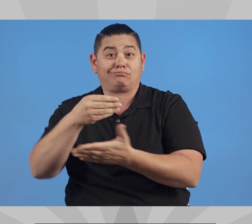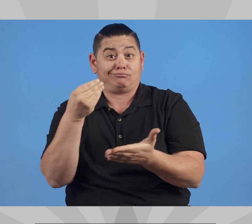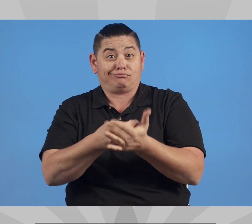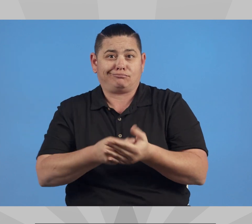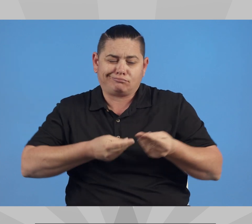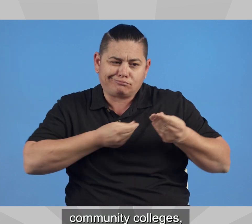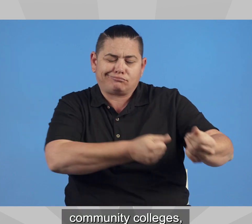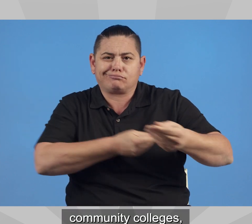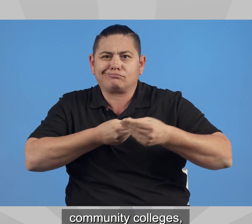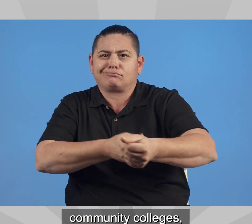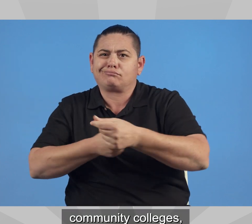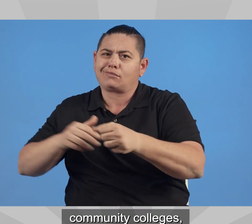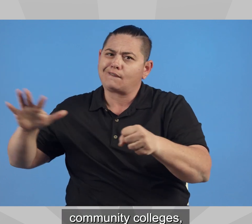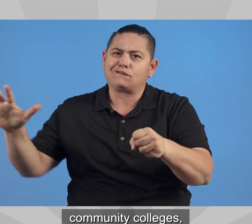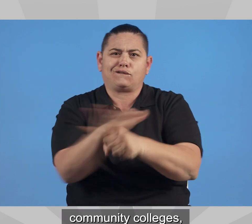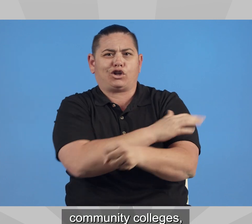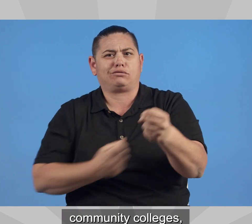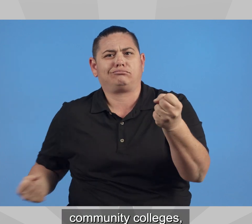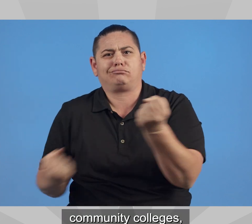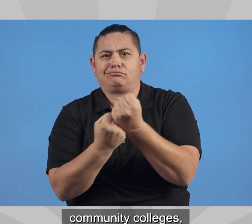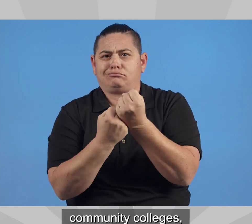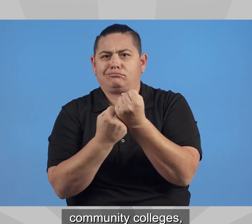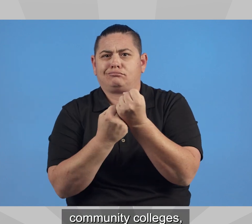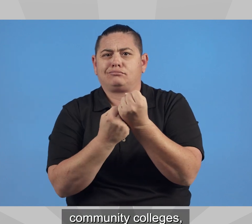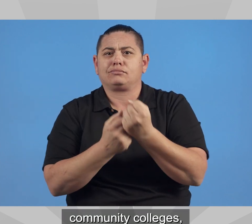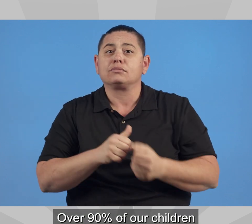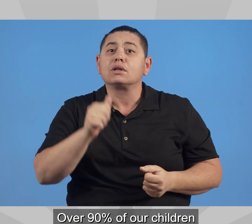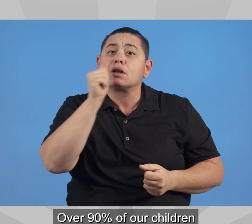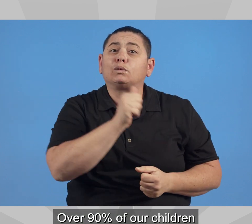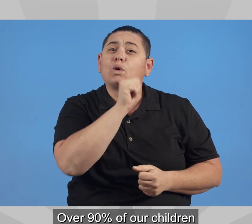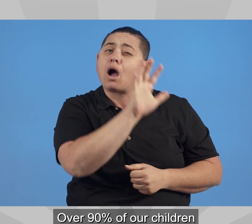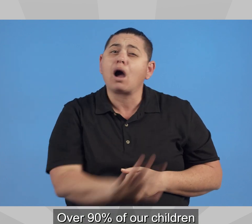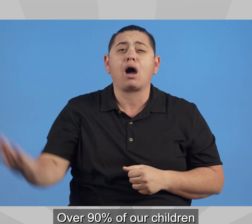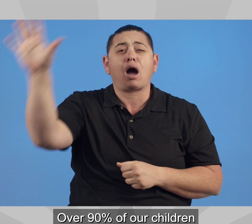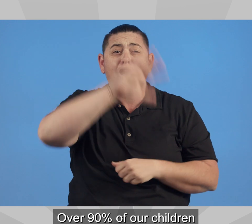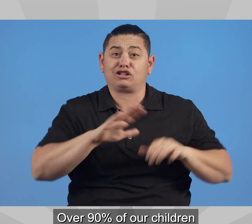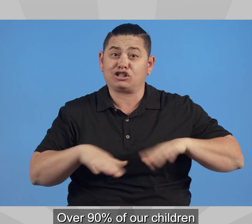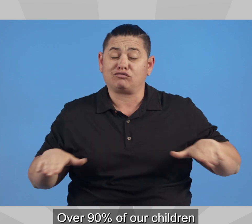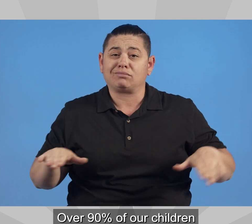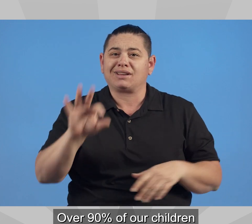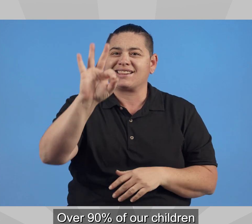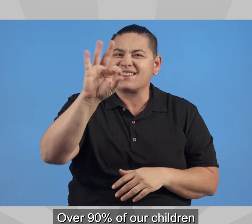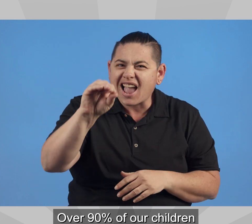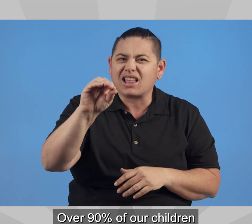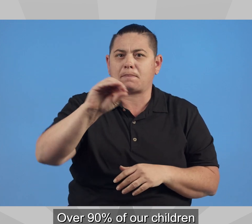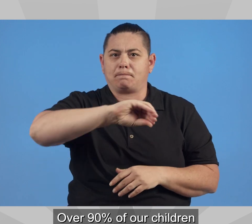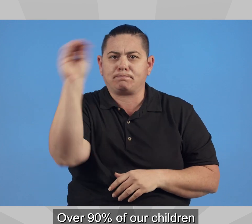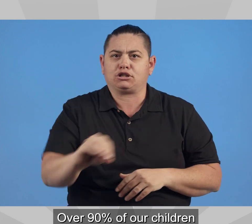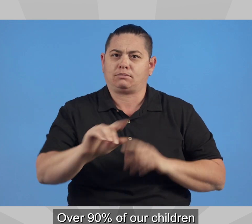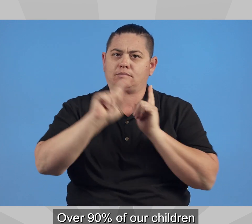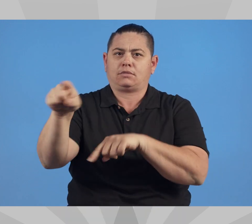public schools, community colleges, and state universities. Over 90% of our children attend